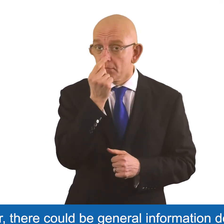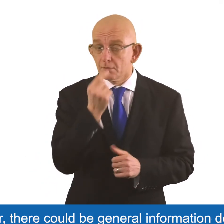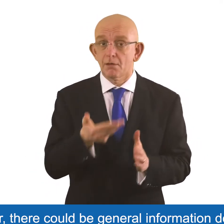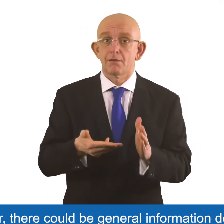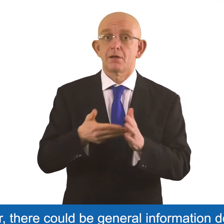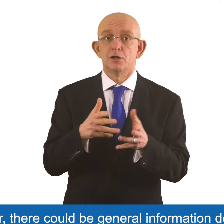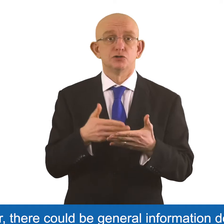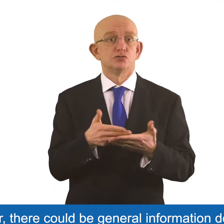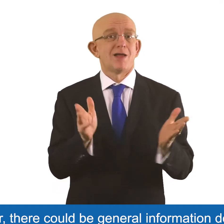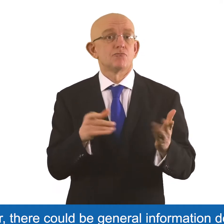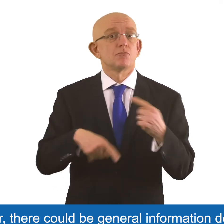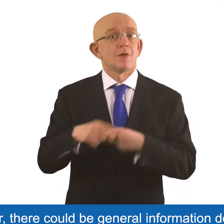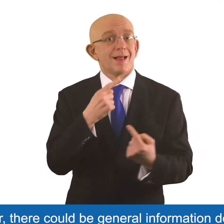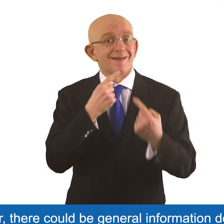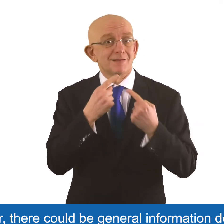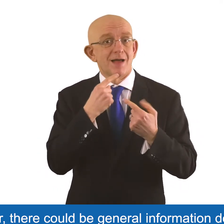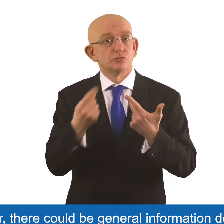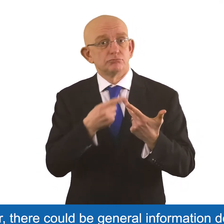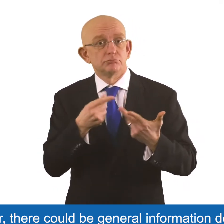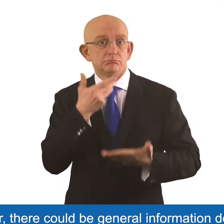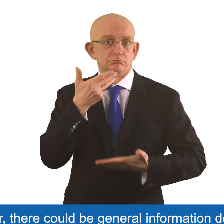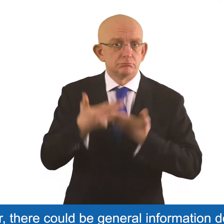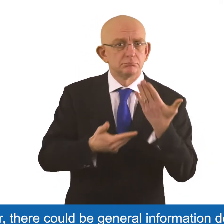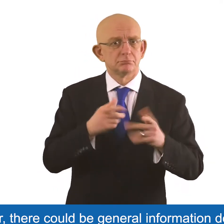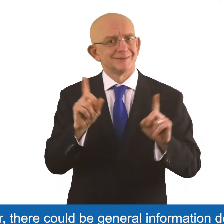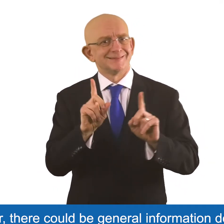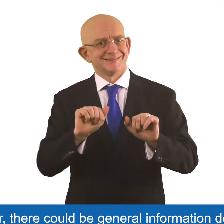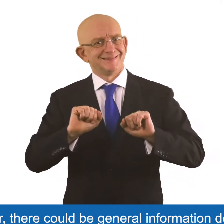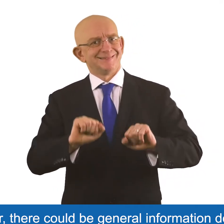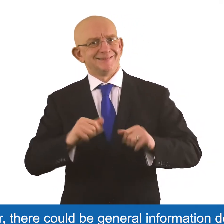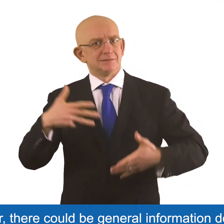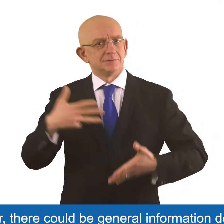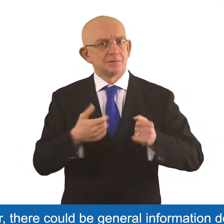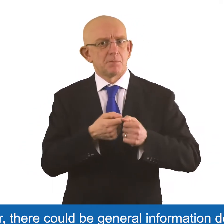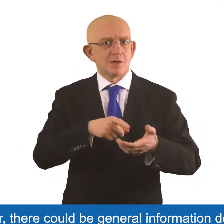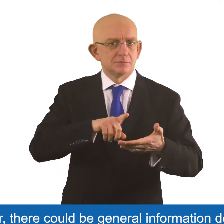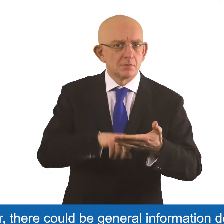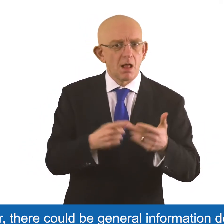However, there could be general information describing the grammatical form and linguistic approach to BSL,